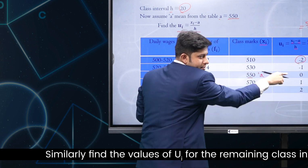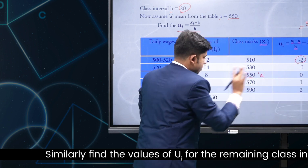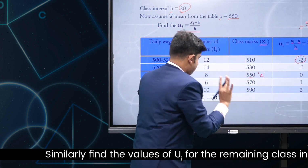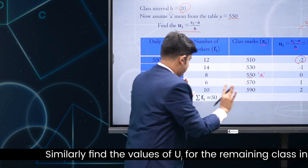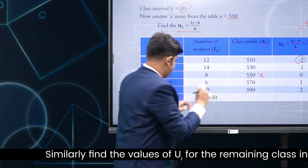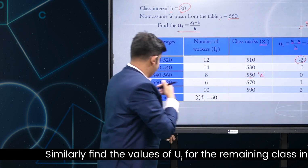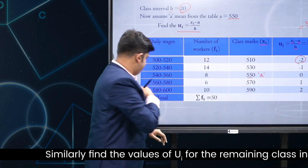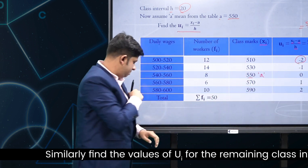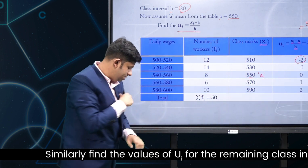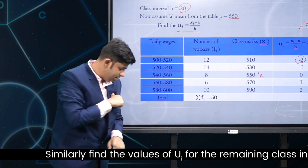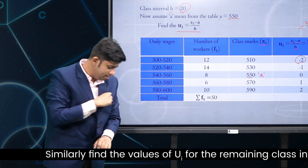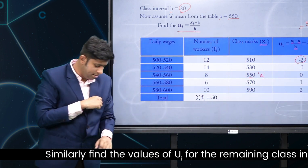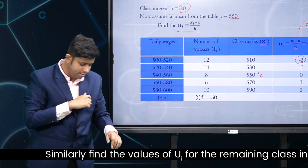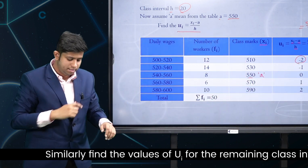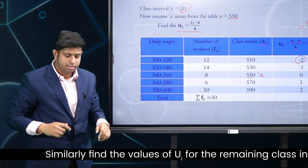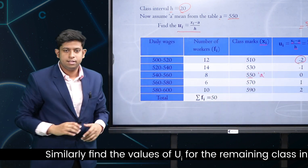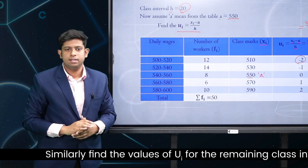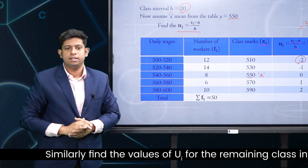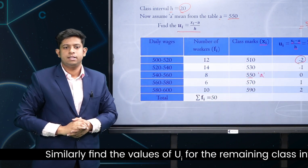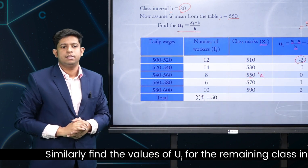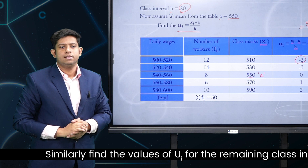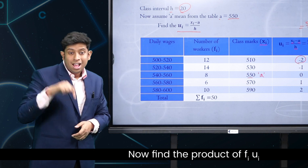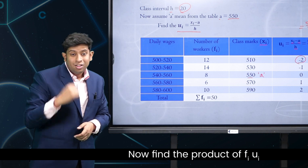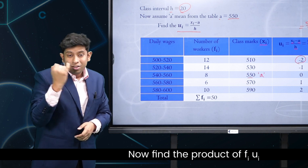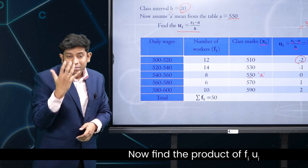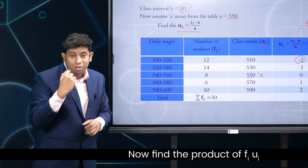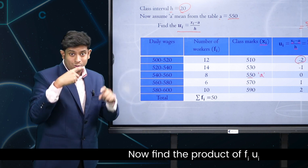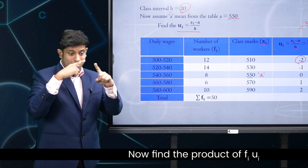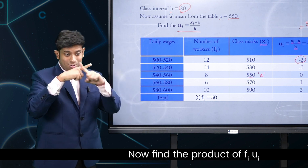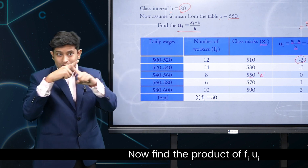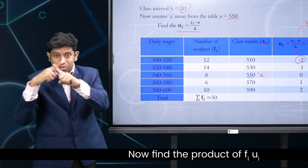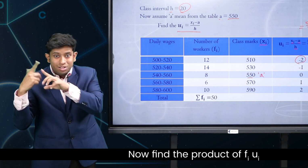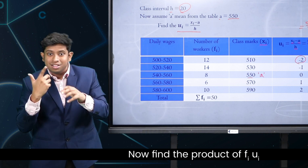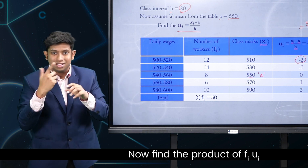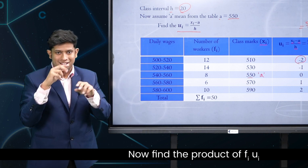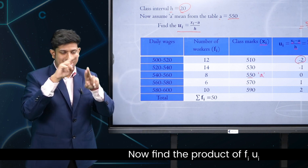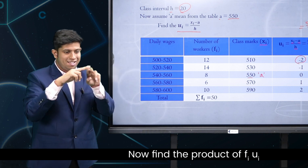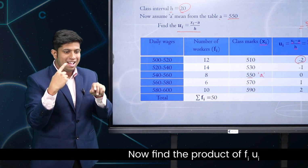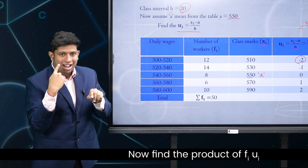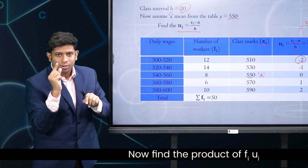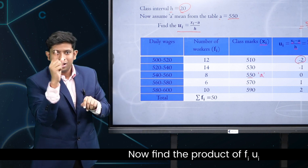Similarly, find the values of ui for the remaining class intervals. Now find the product of fi ui.